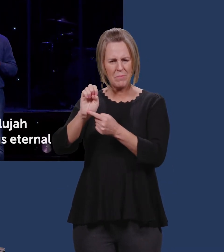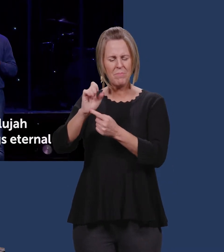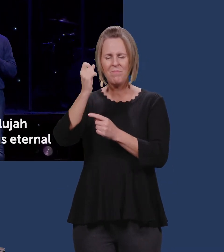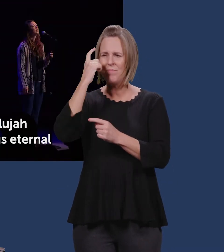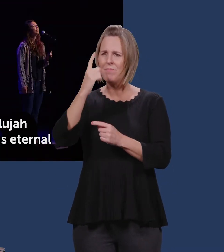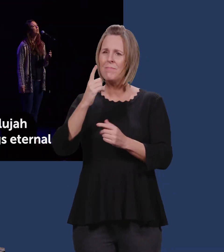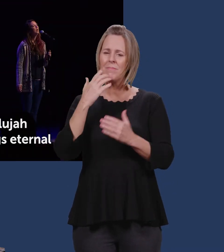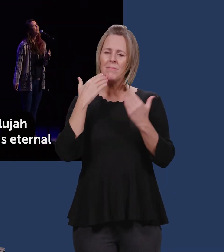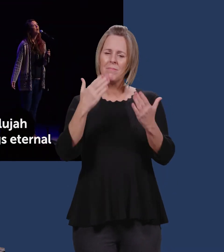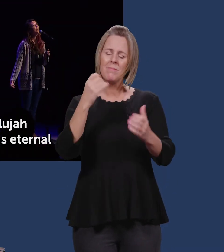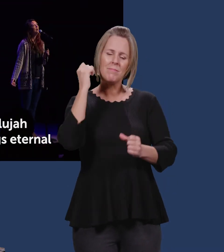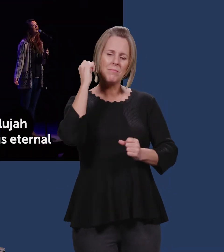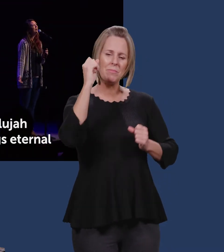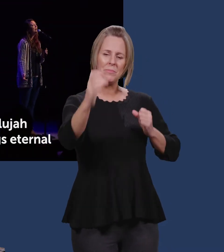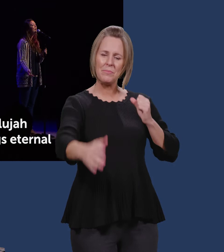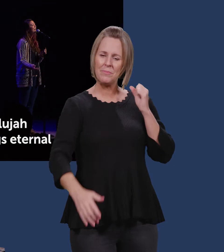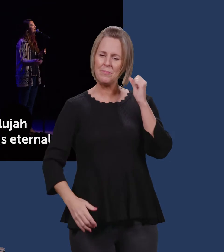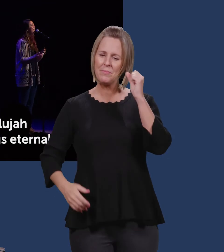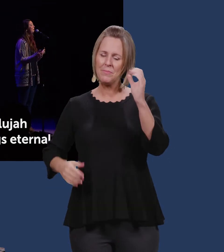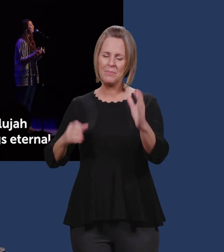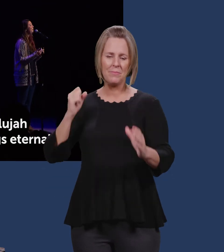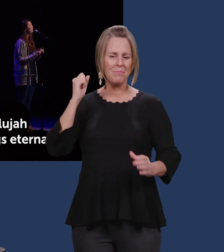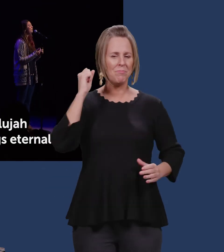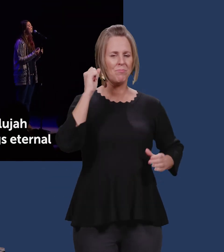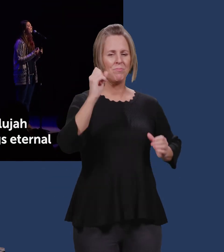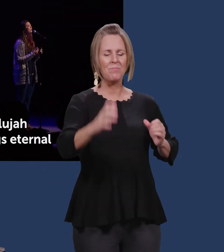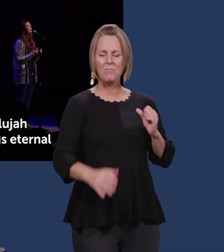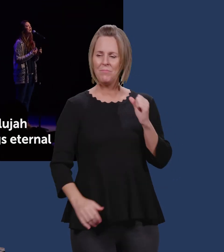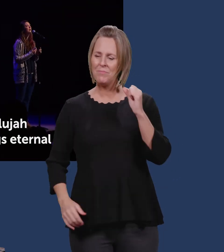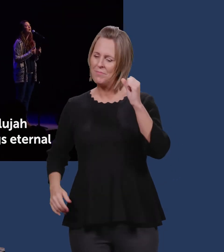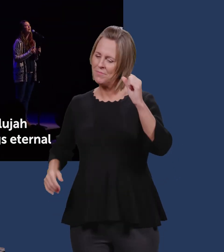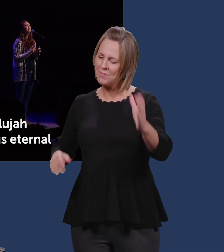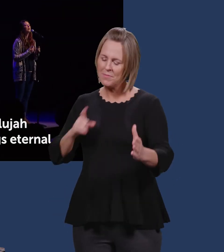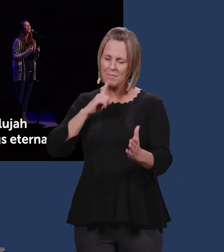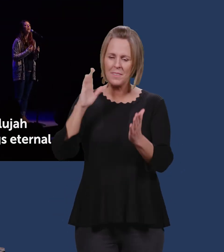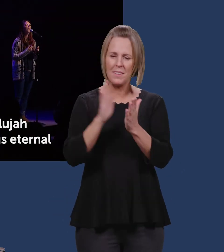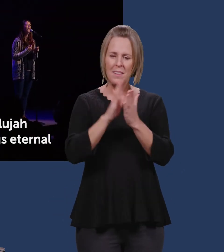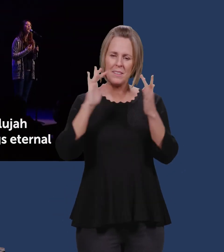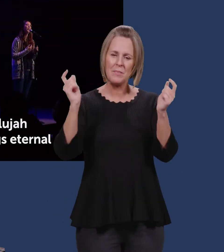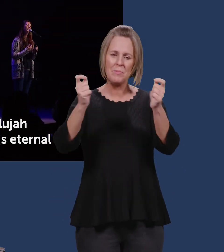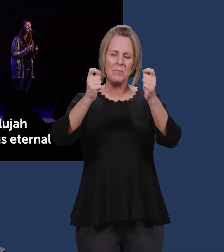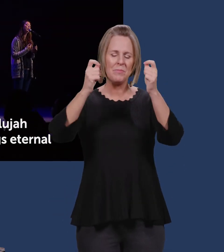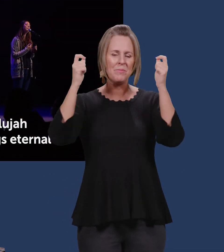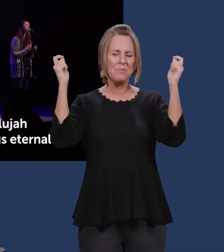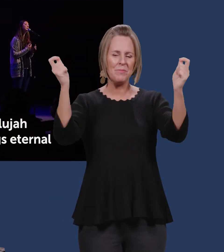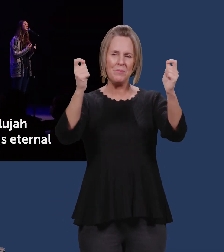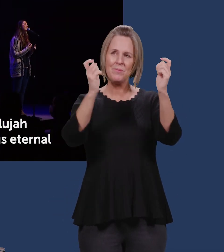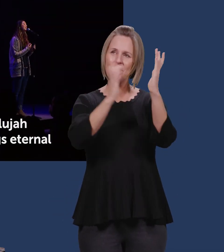Hallelujah.